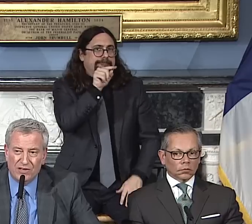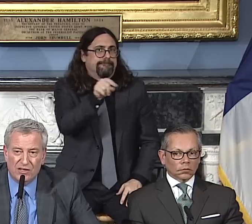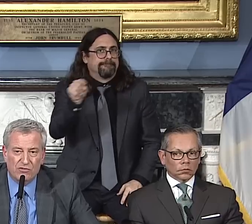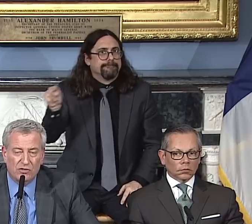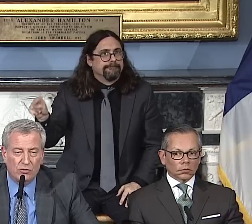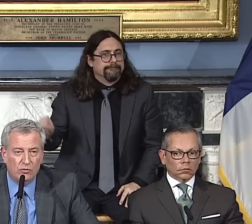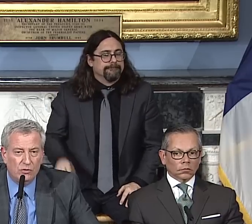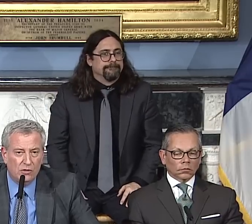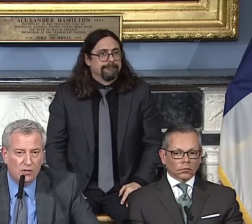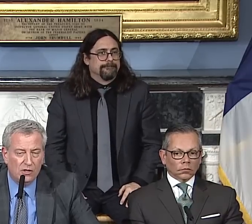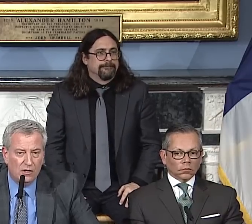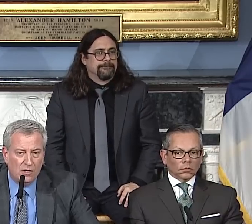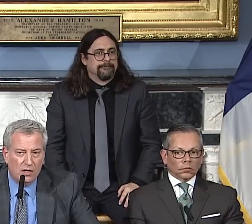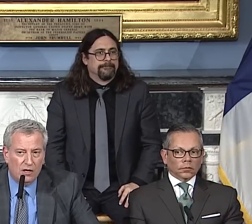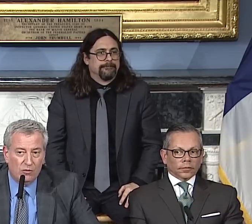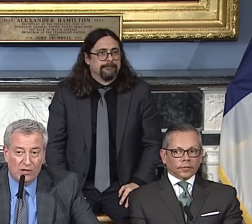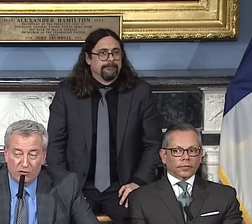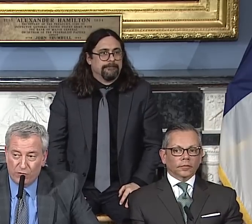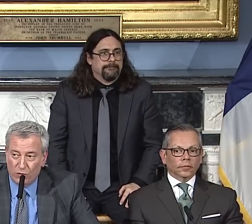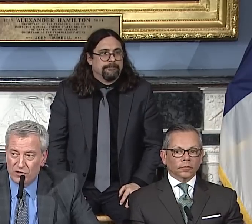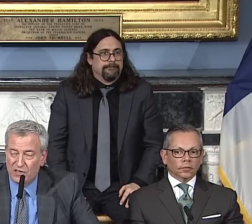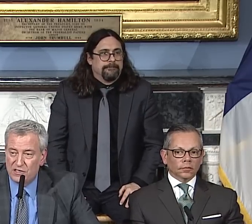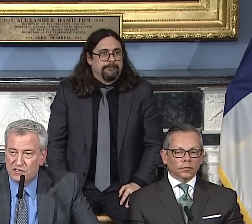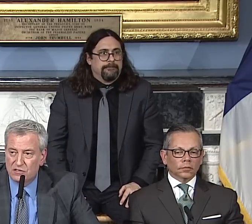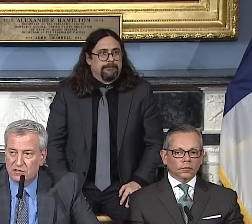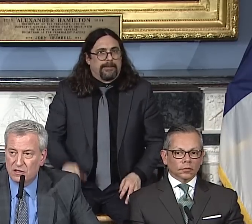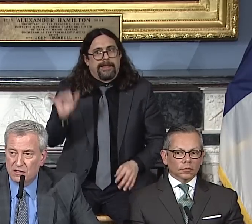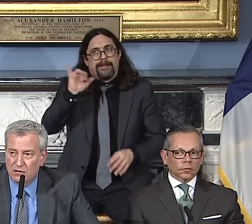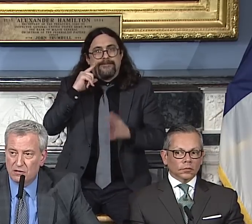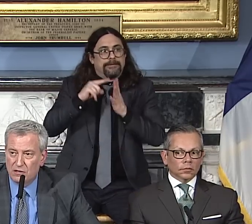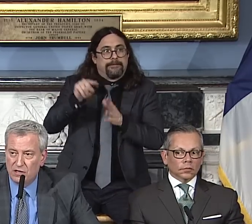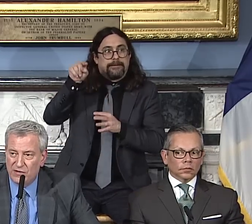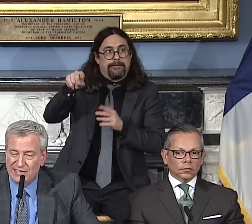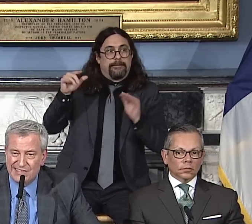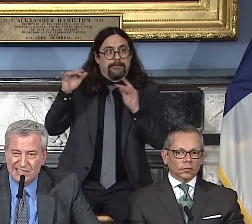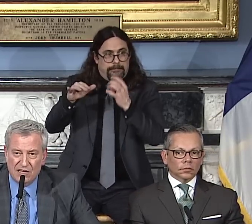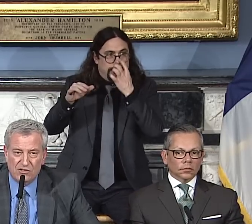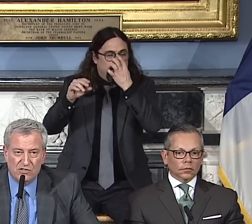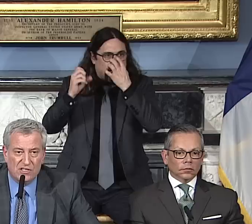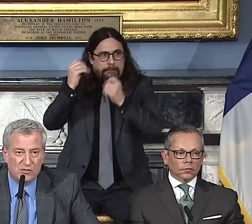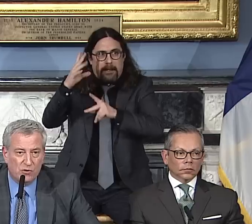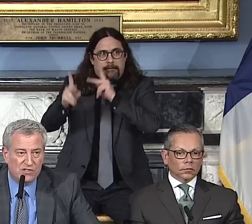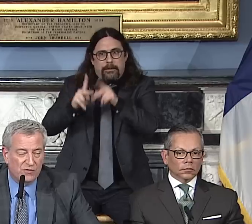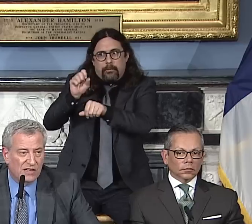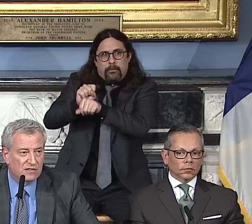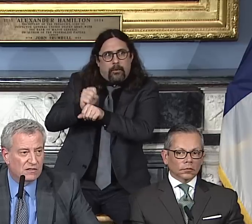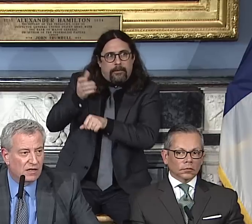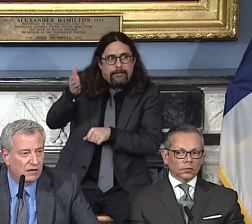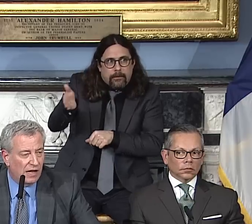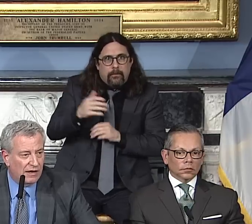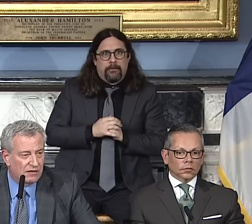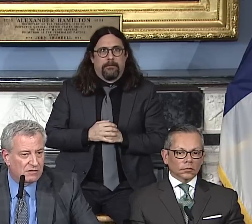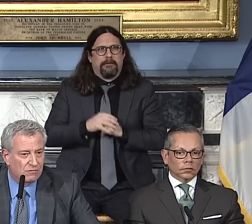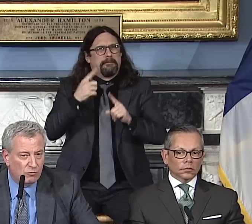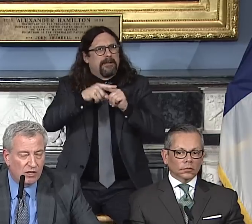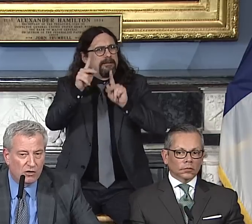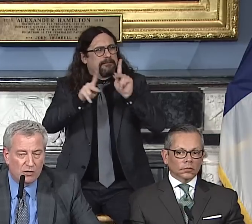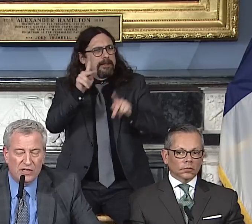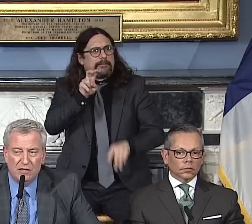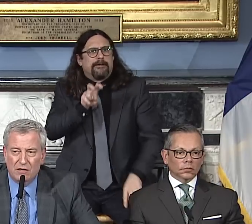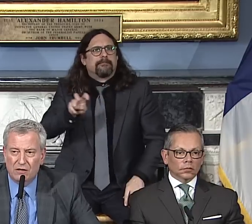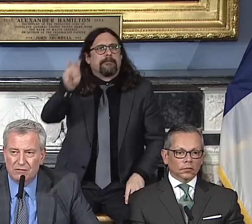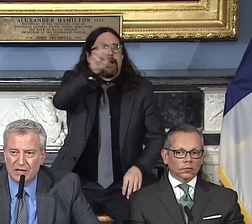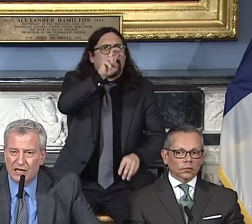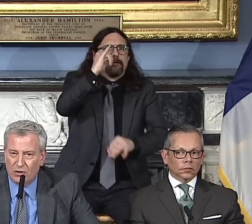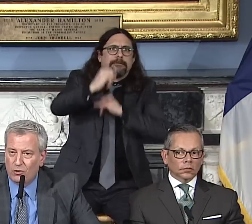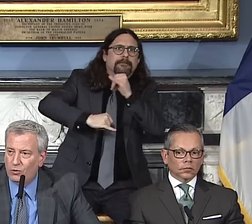people all over the country who really look forward to these events, these concerts, these sports events, and it's really going to